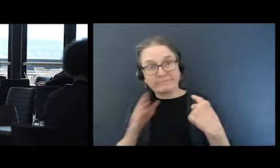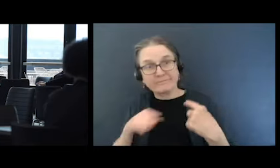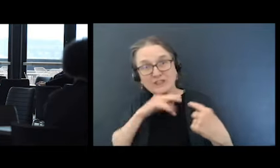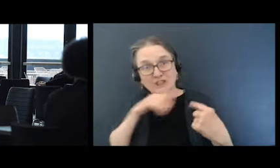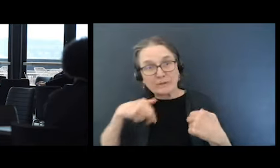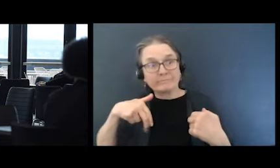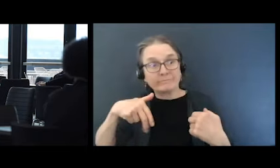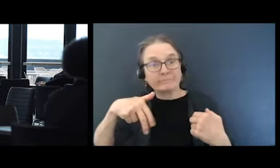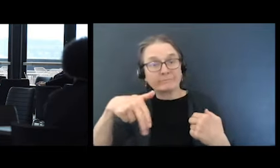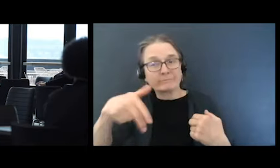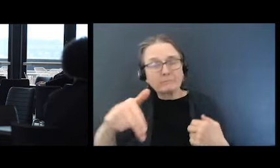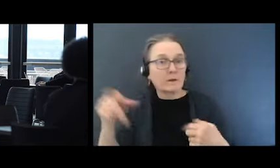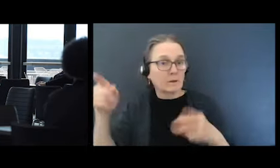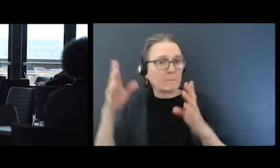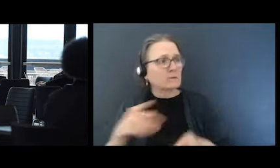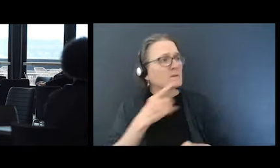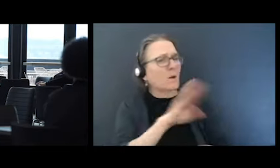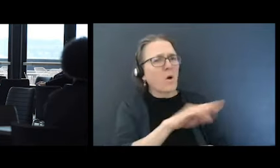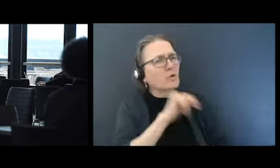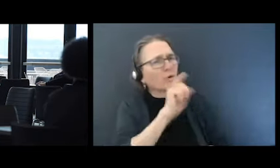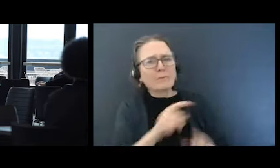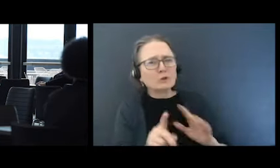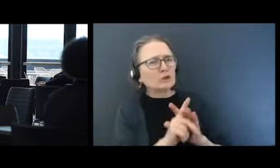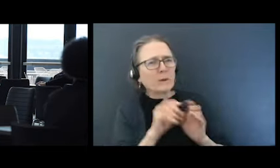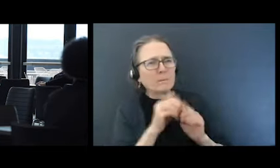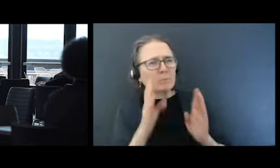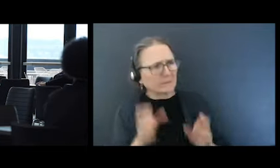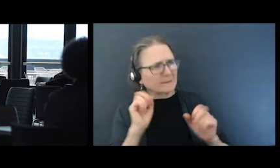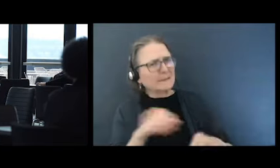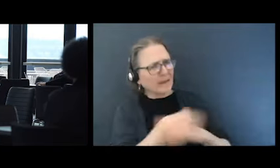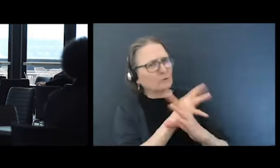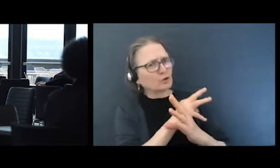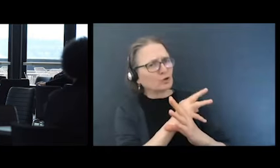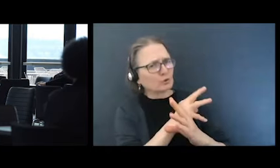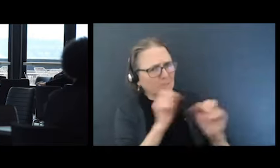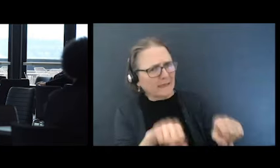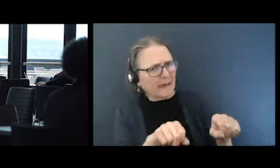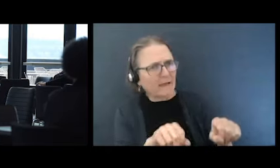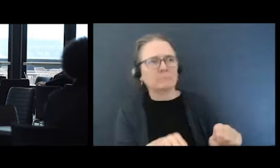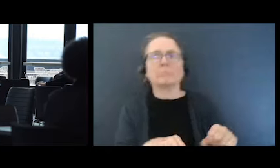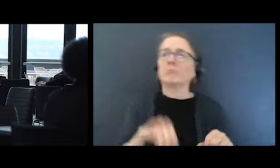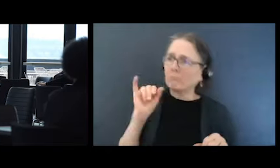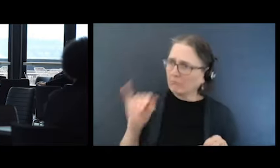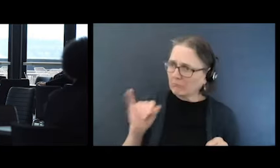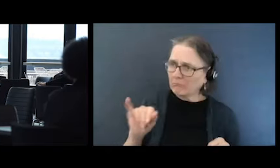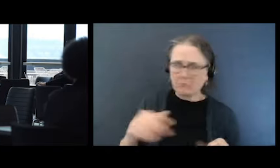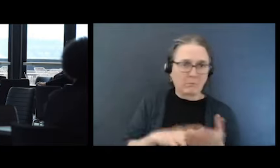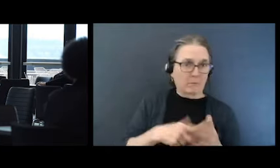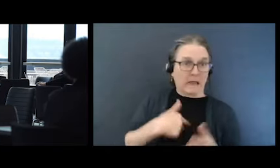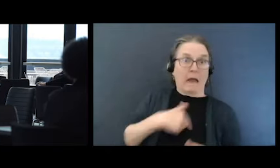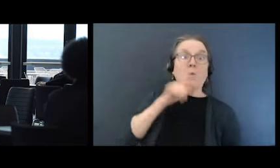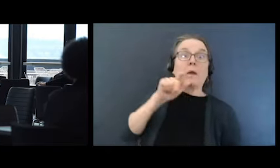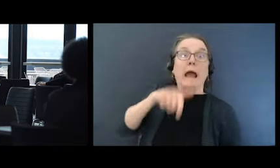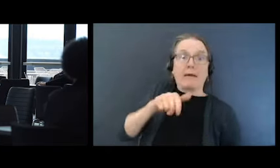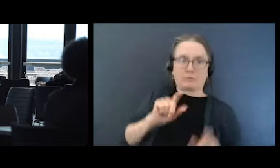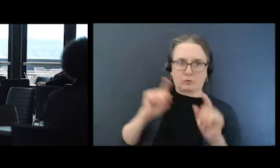with disabilities. And she's like, don't talk about the disability stuff because the grant reviewers aren't going to understand that. So now